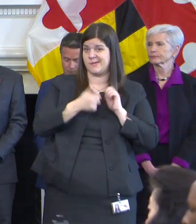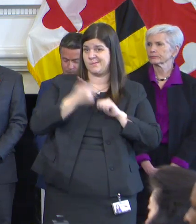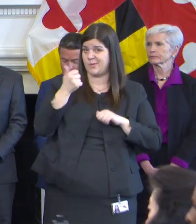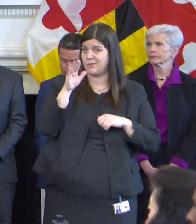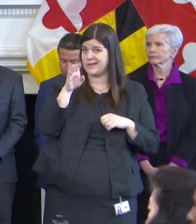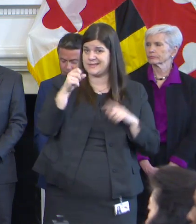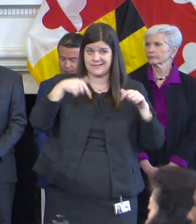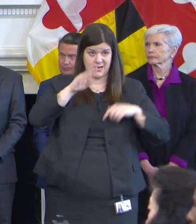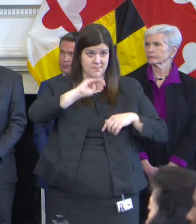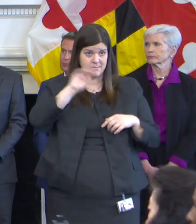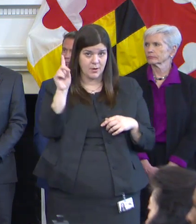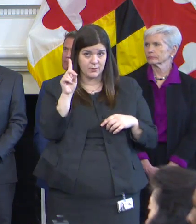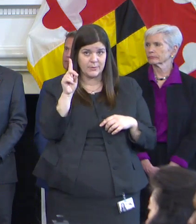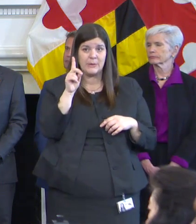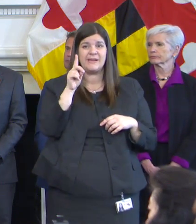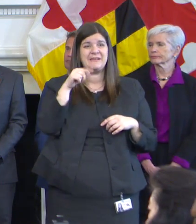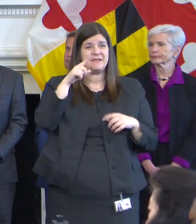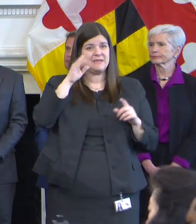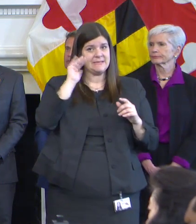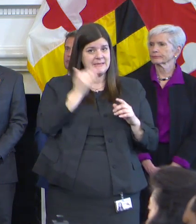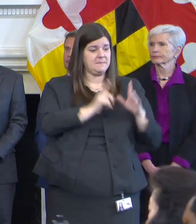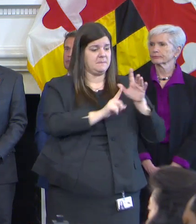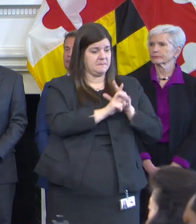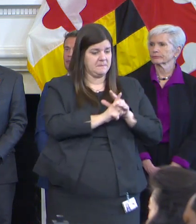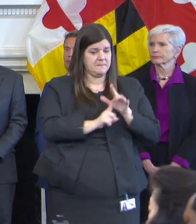traveled international, is there any